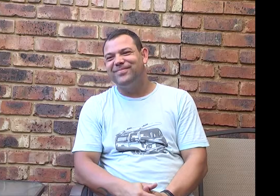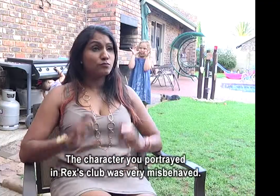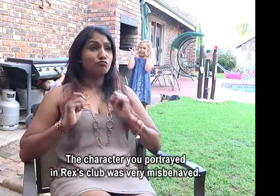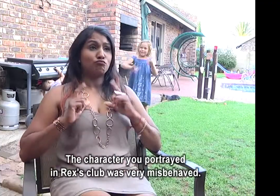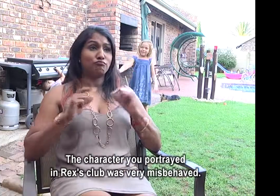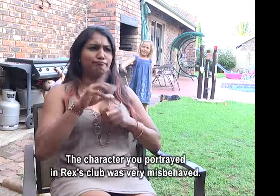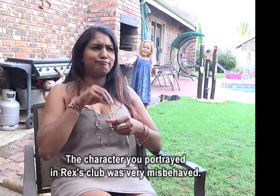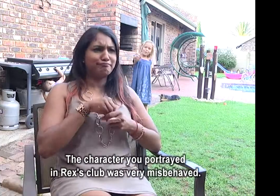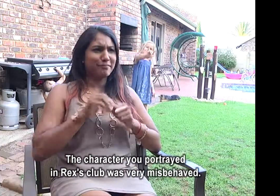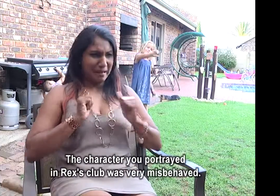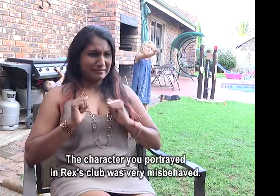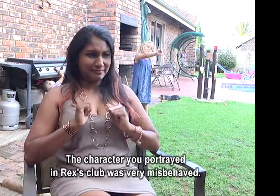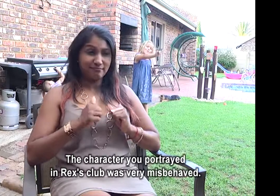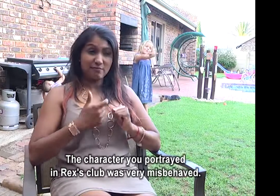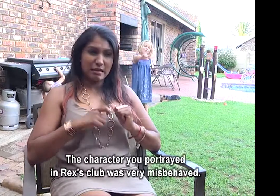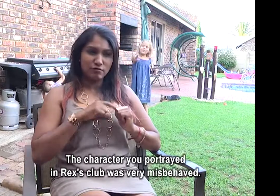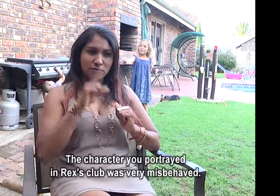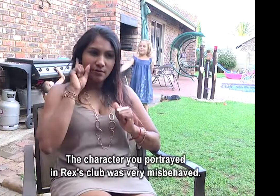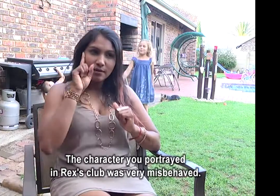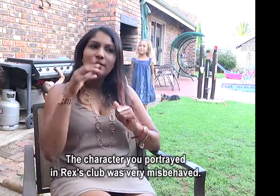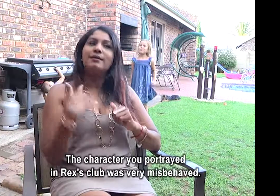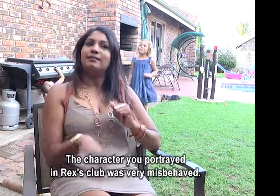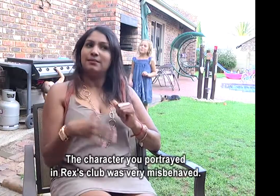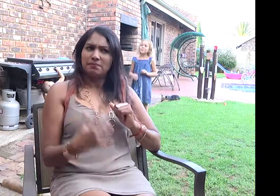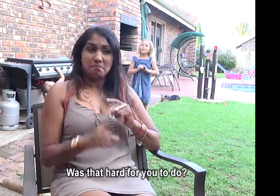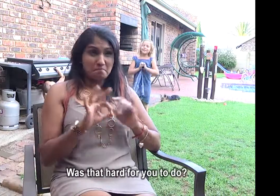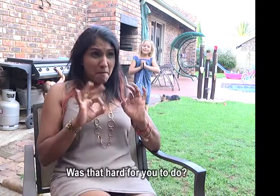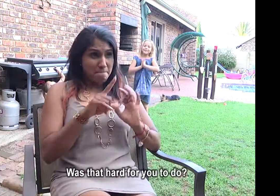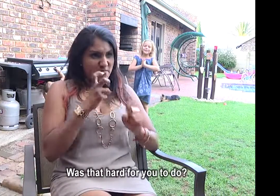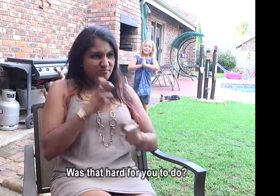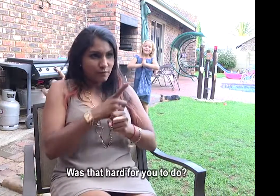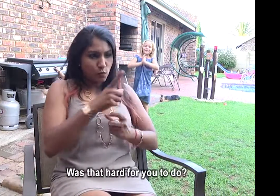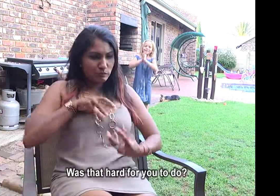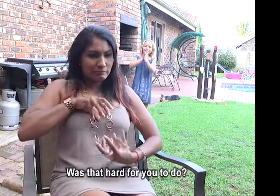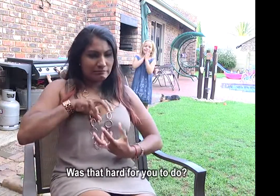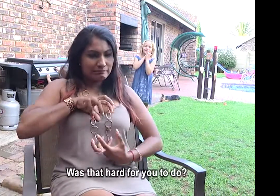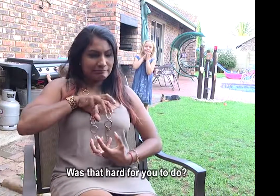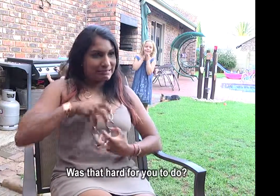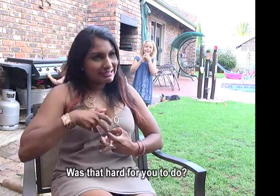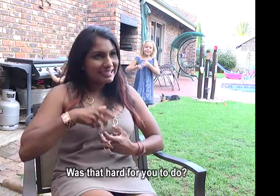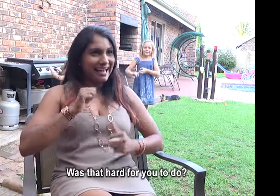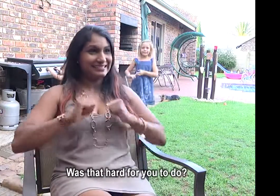The character you portrayed in Rex's Club was very misbehaved. Was that hard for you to do?